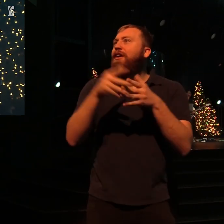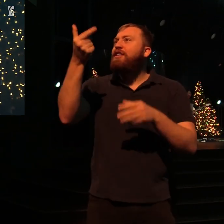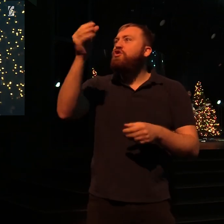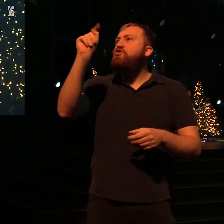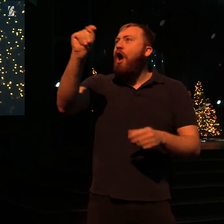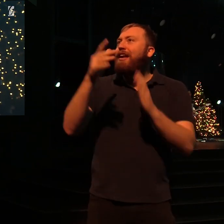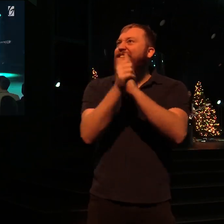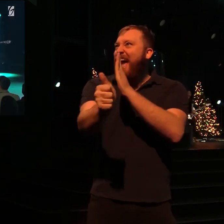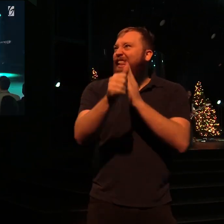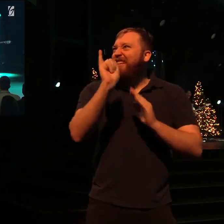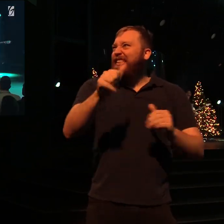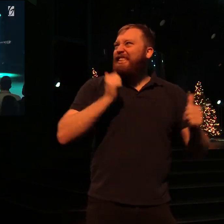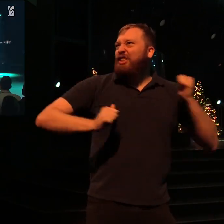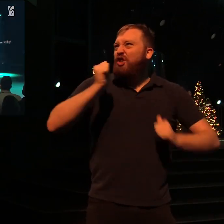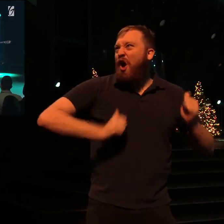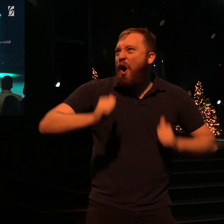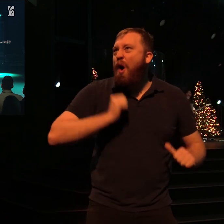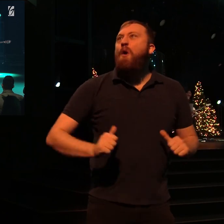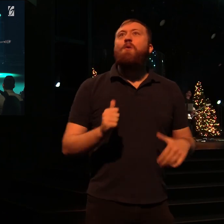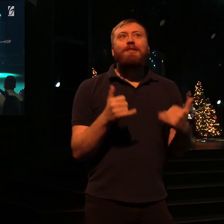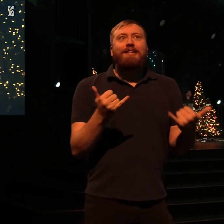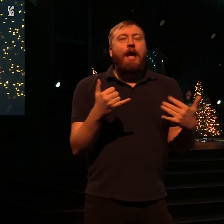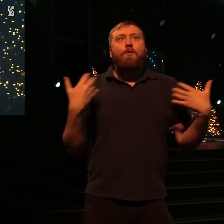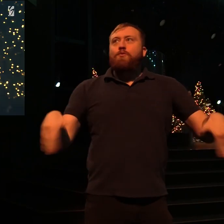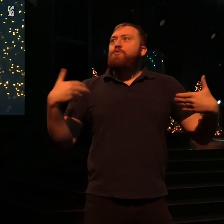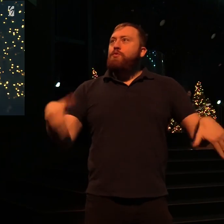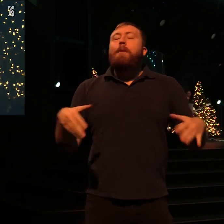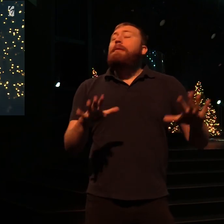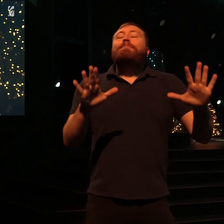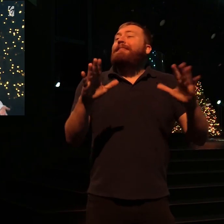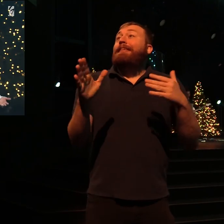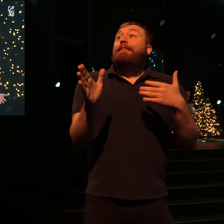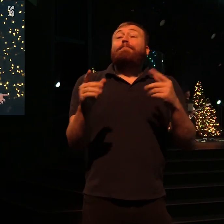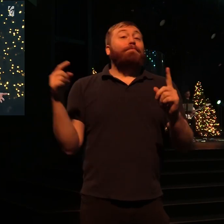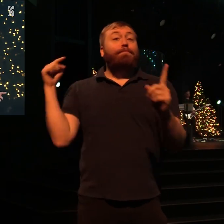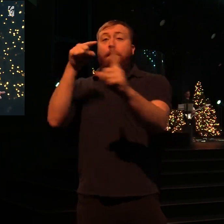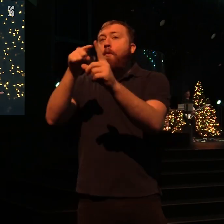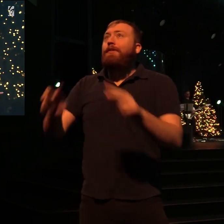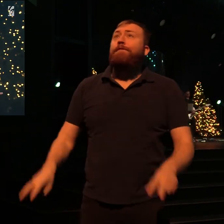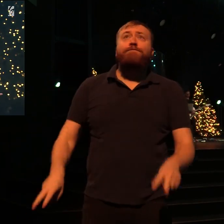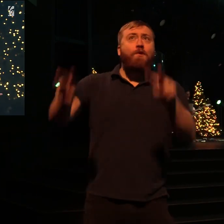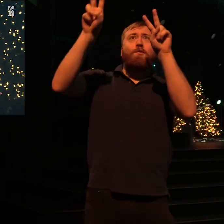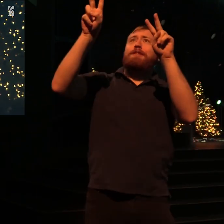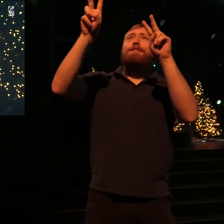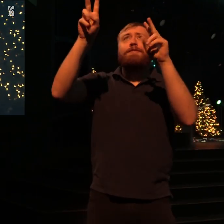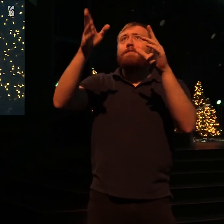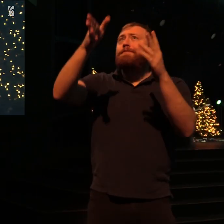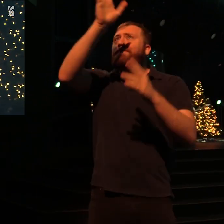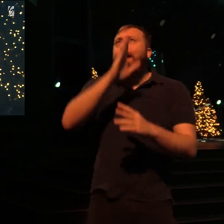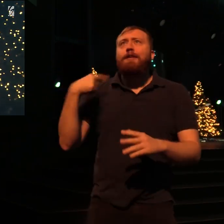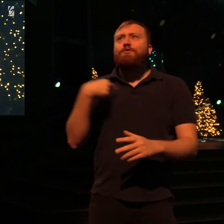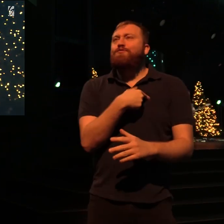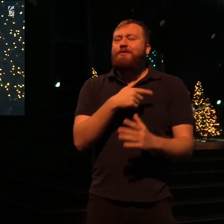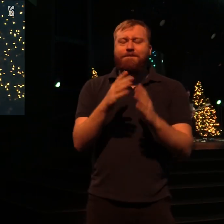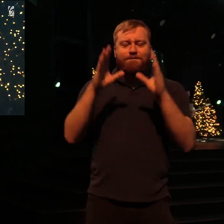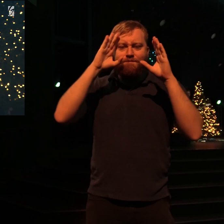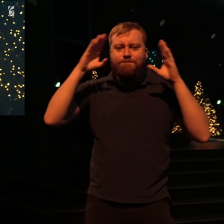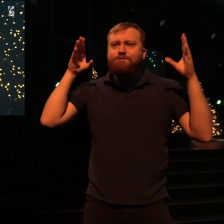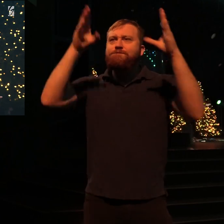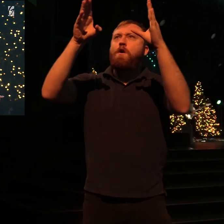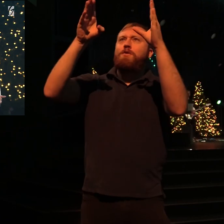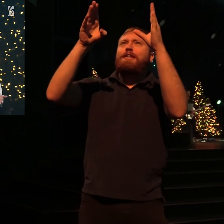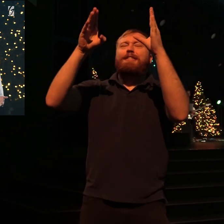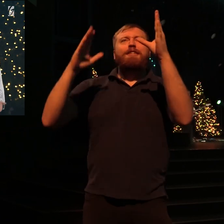today. But listen, I want you to turn your eyes, literally turn your eyes to heaven right now, because as we turn our attention and our gaze to the Lord, let our